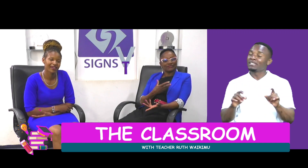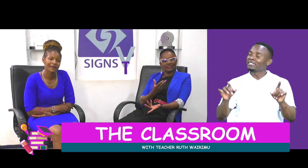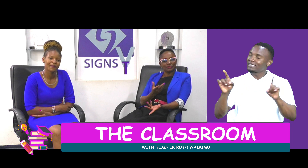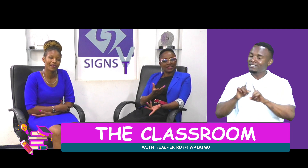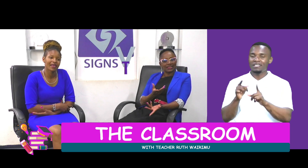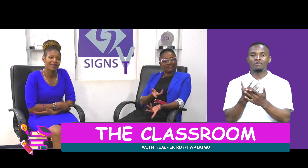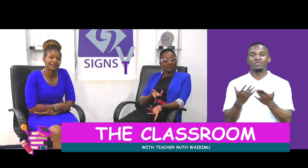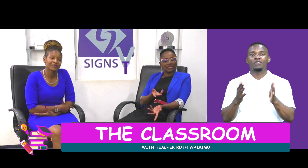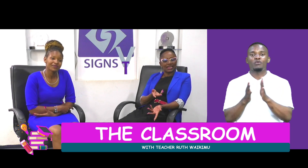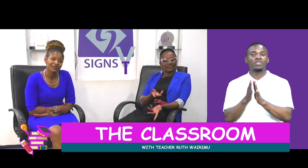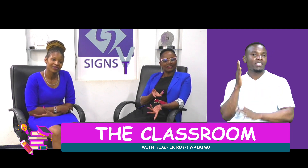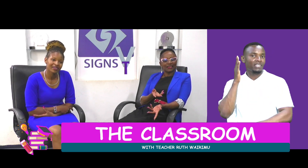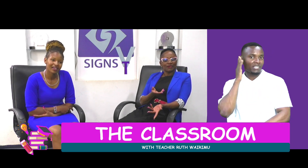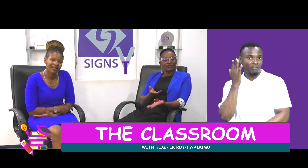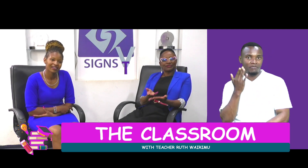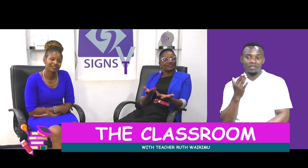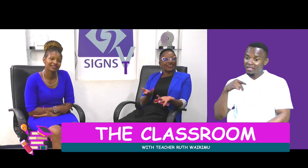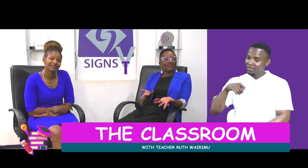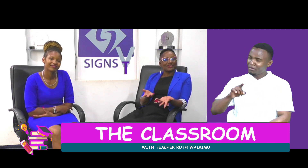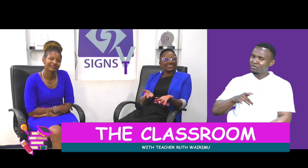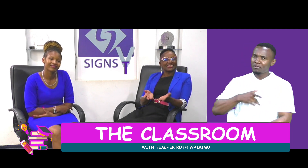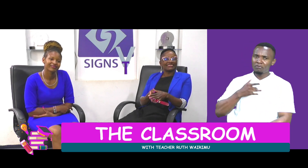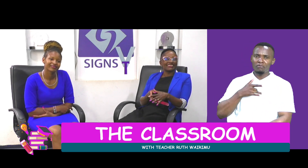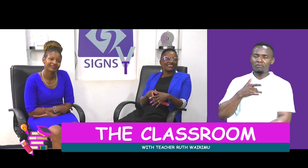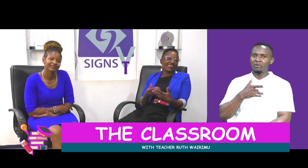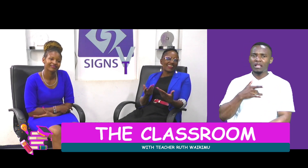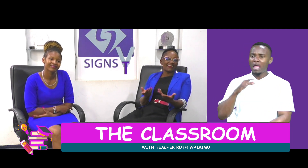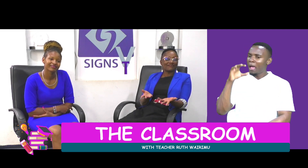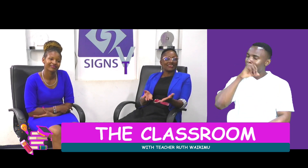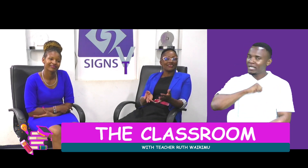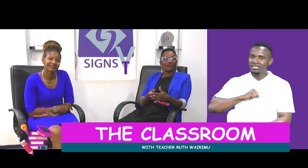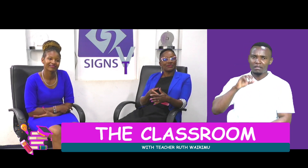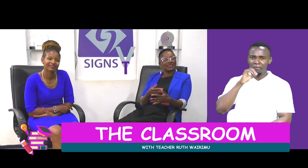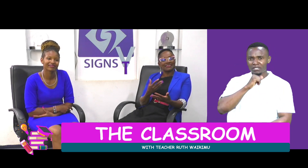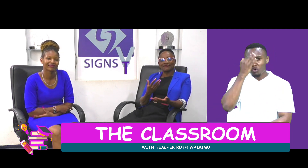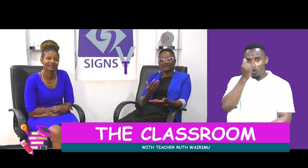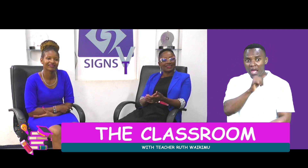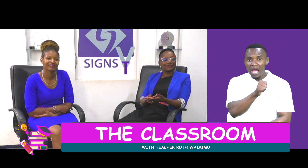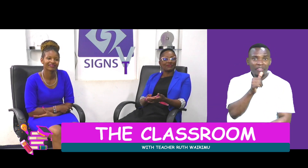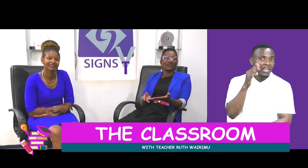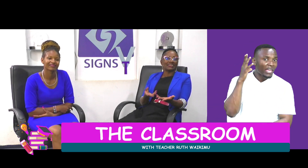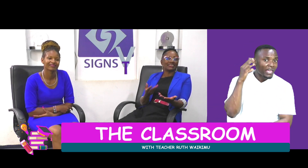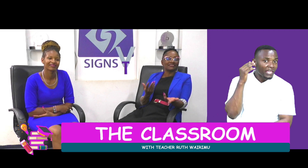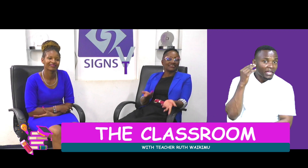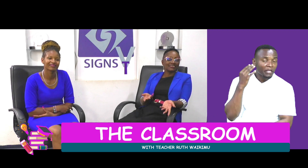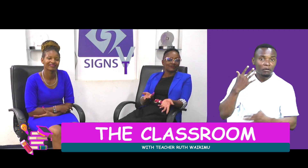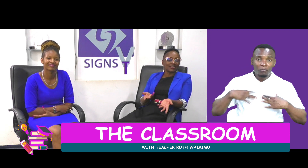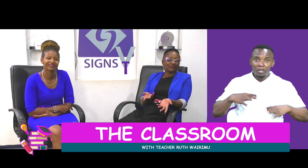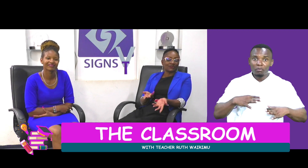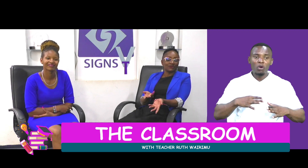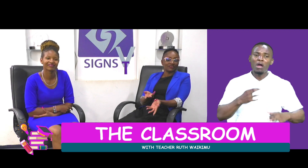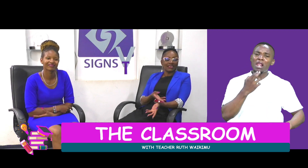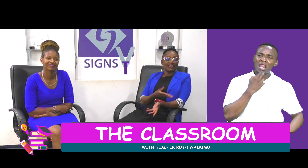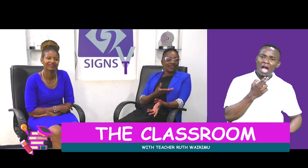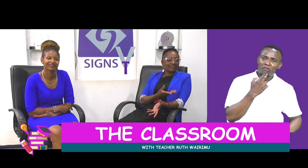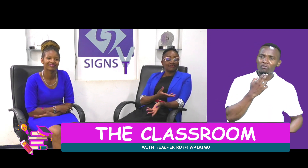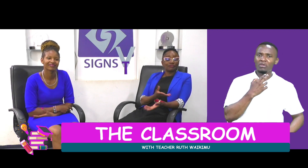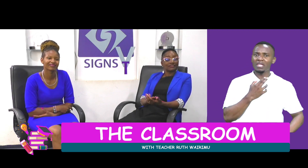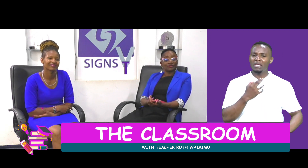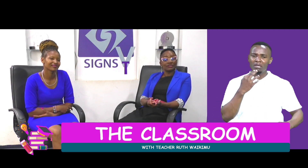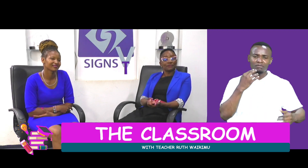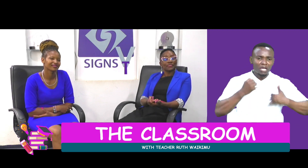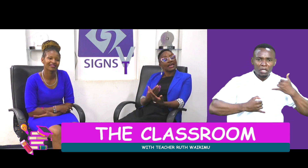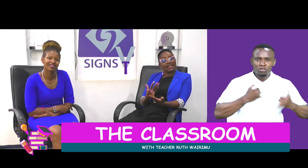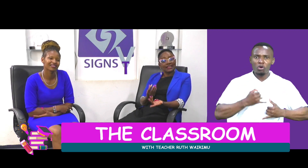people. They feel left behind because they are communicating, you are laughing, you are making fun, maybe you are dancing to some songs, and